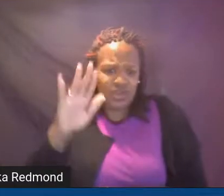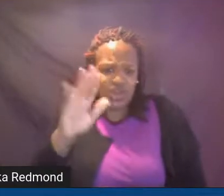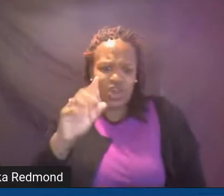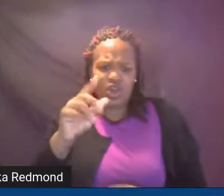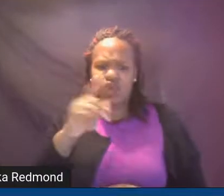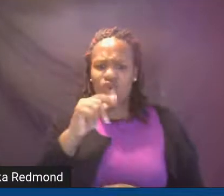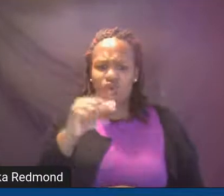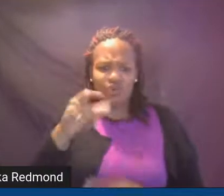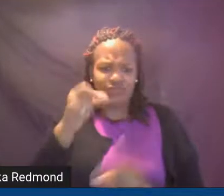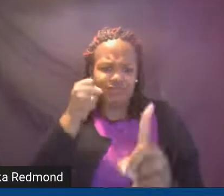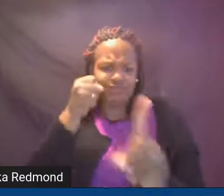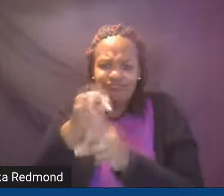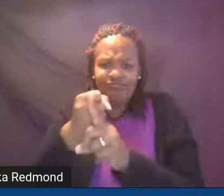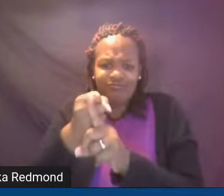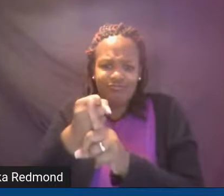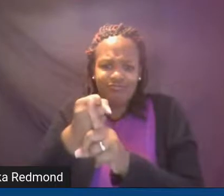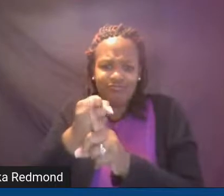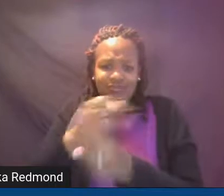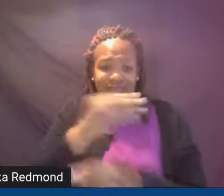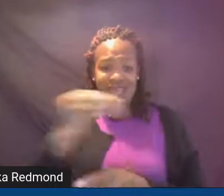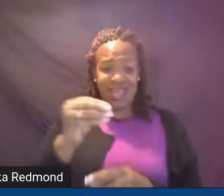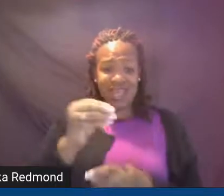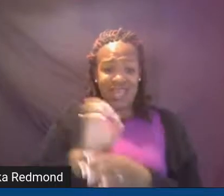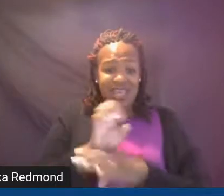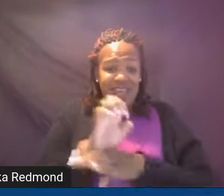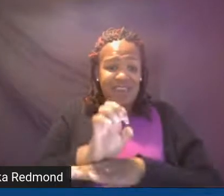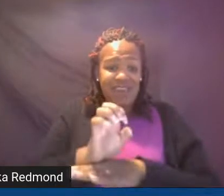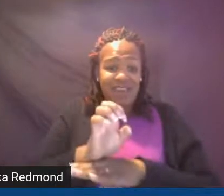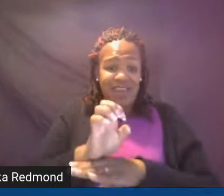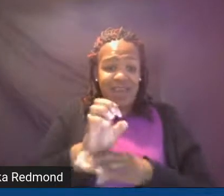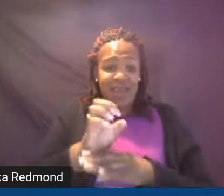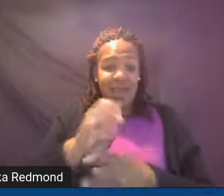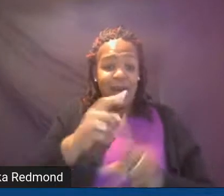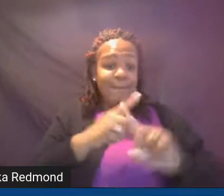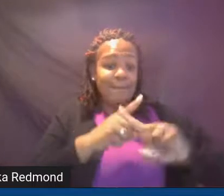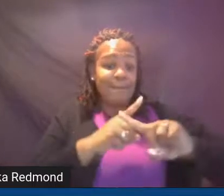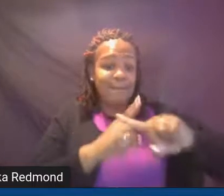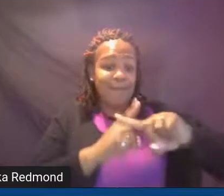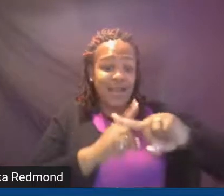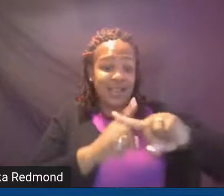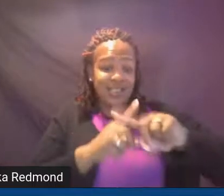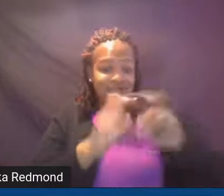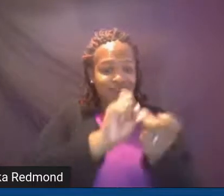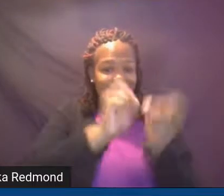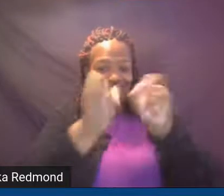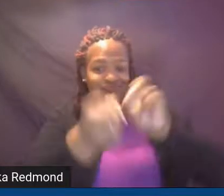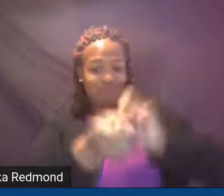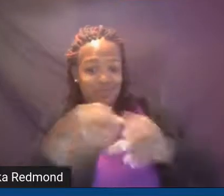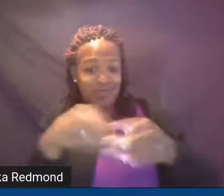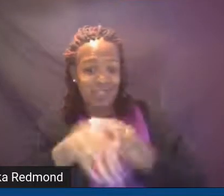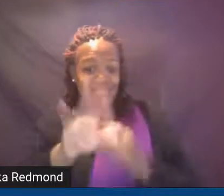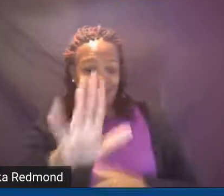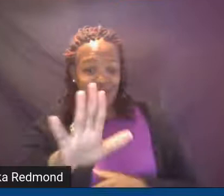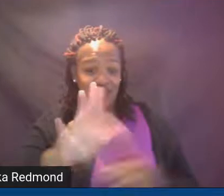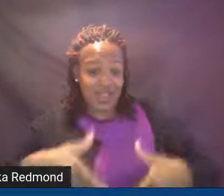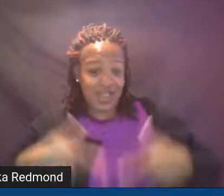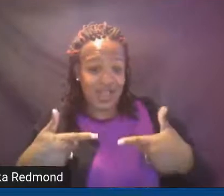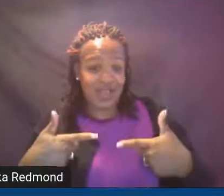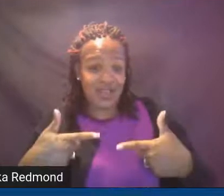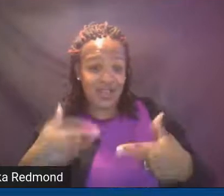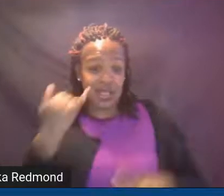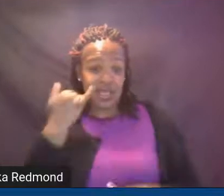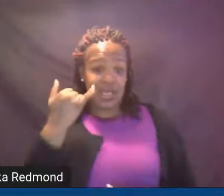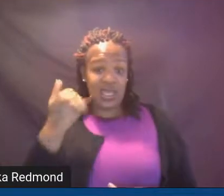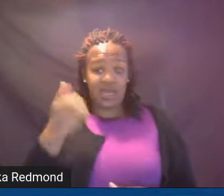affect positive change within your life, or, you know, you don't know what the consequences of that are going to be downstream. If I had not handled myself appropriately on the